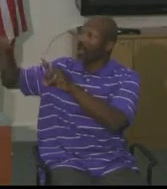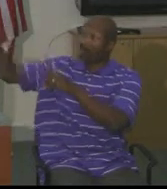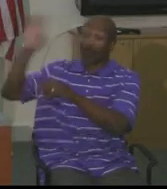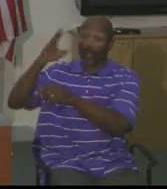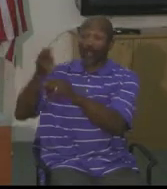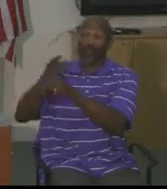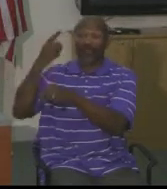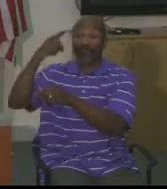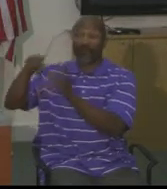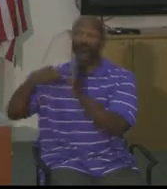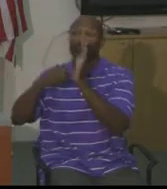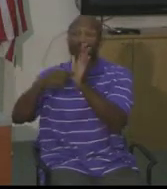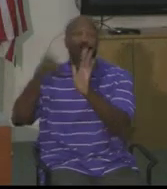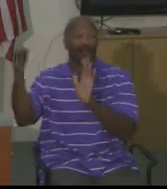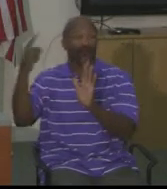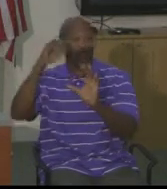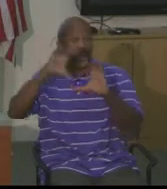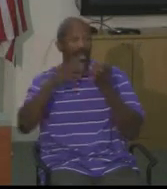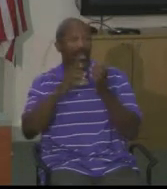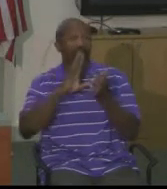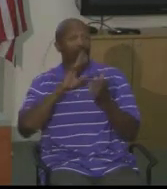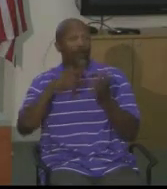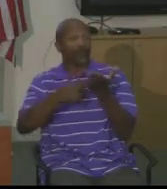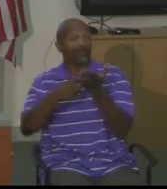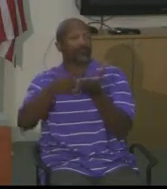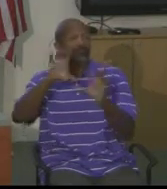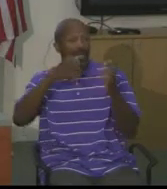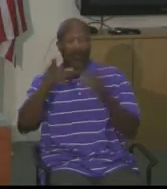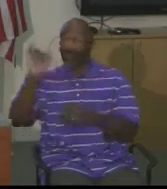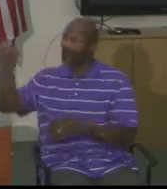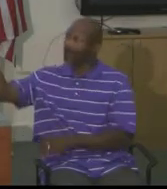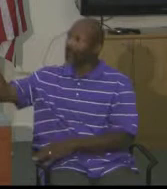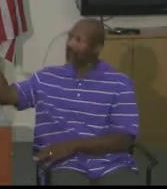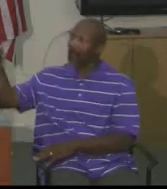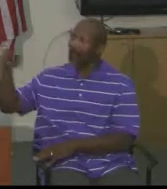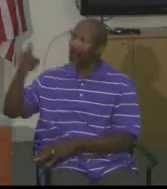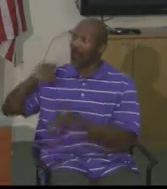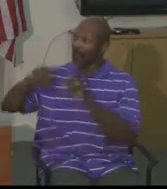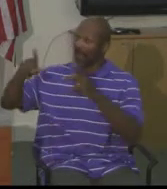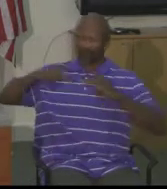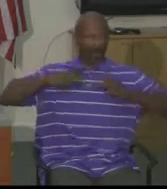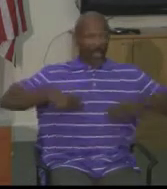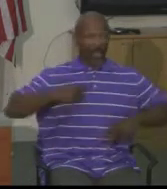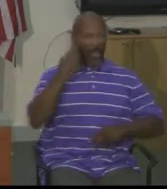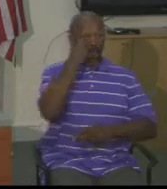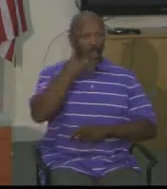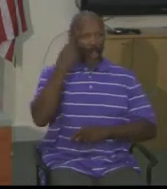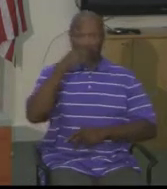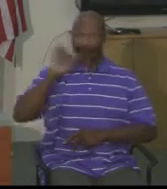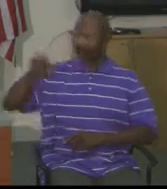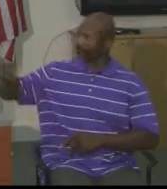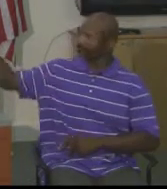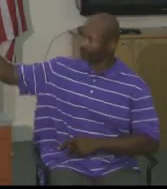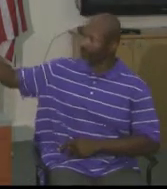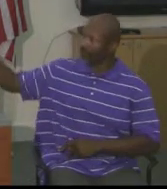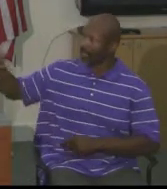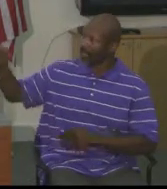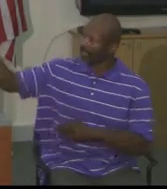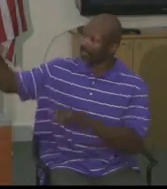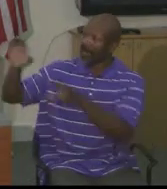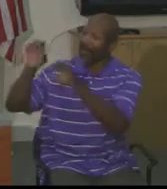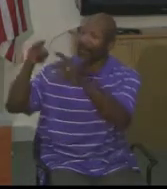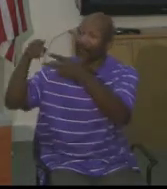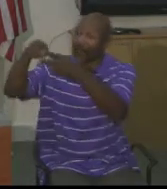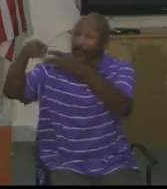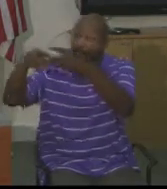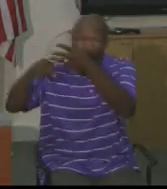this for reference in the class when we talk about other things as well, but here's just a physical example. So there's many connectors on the back